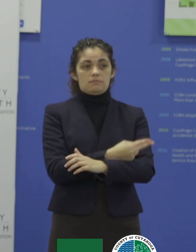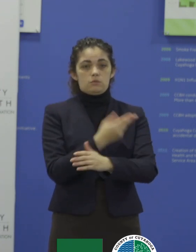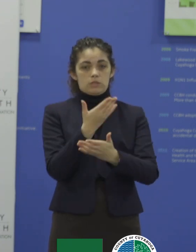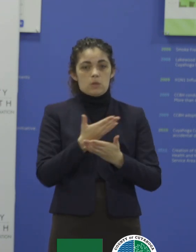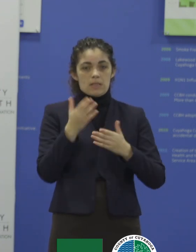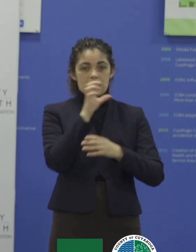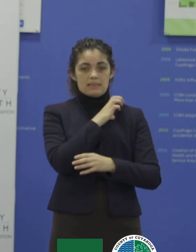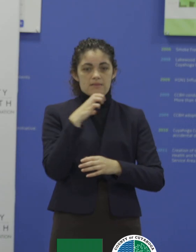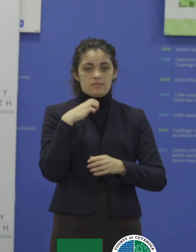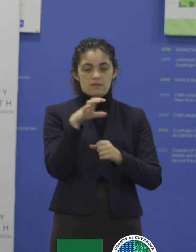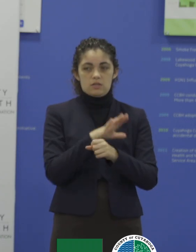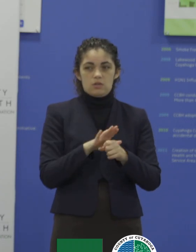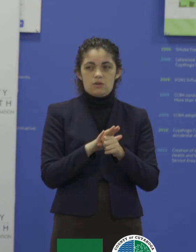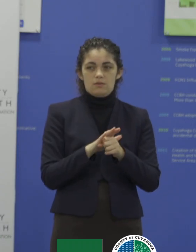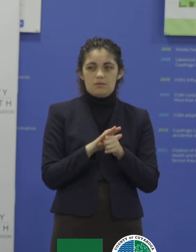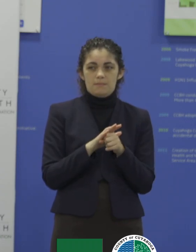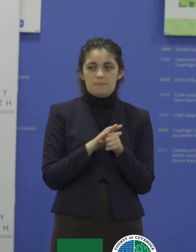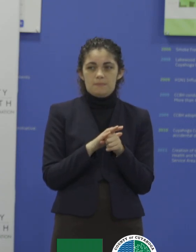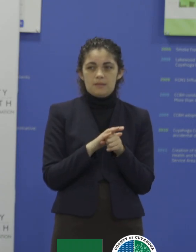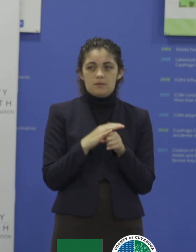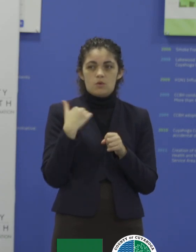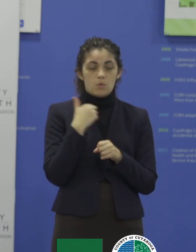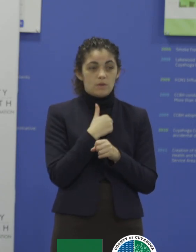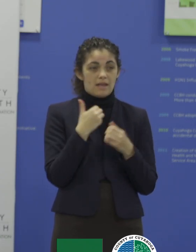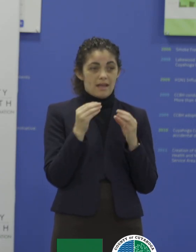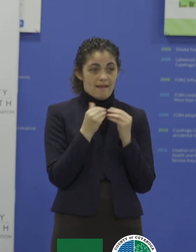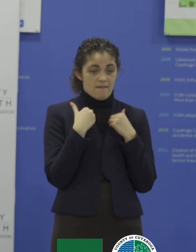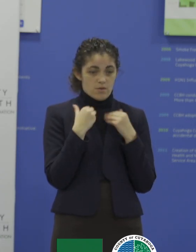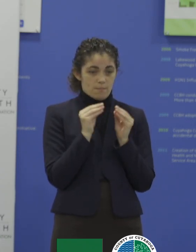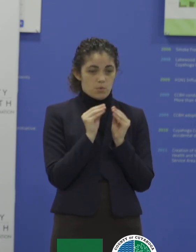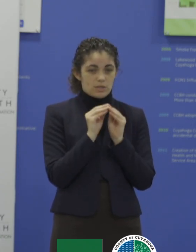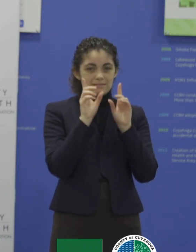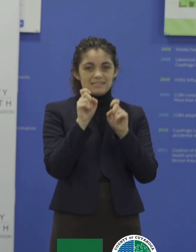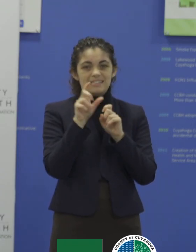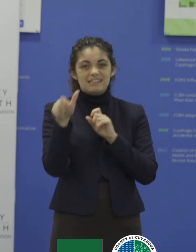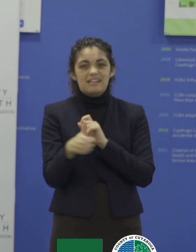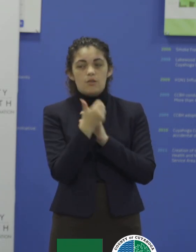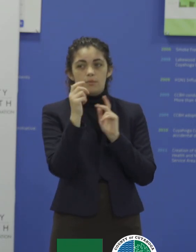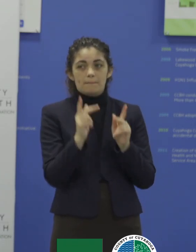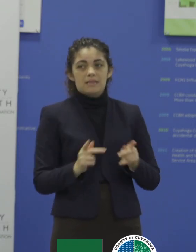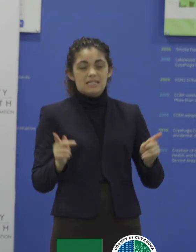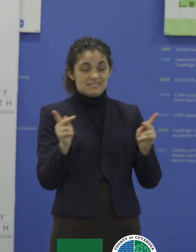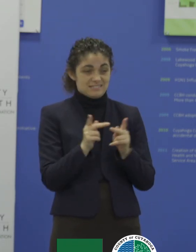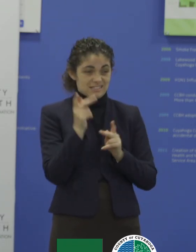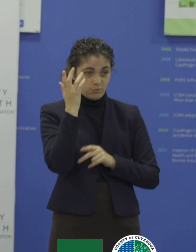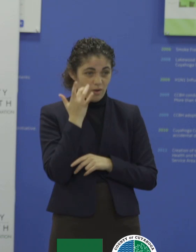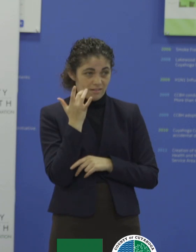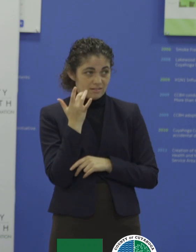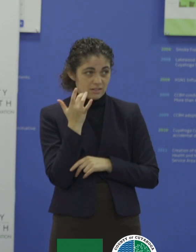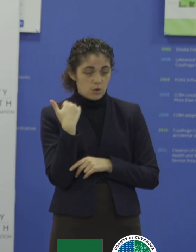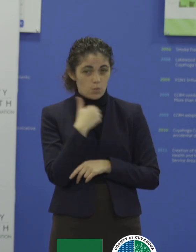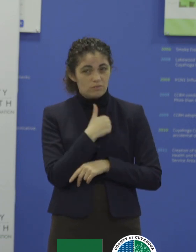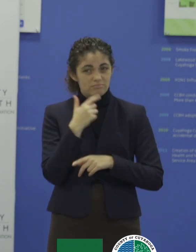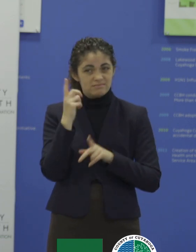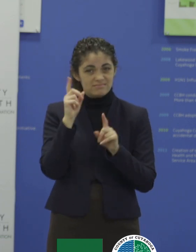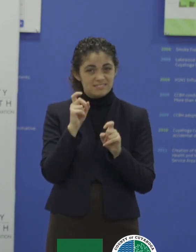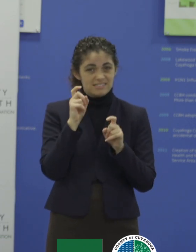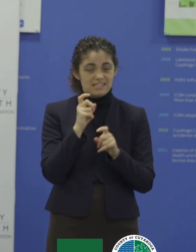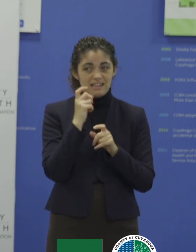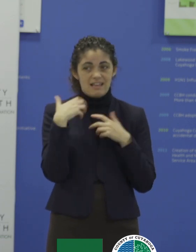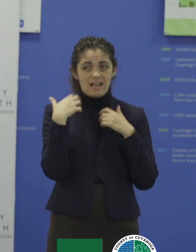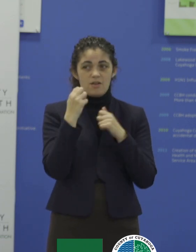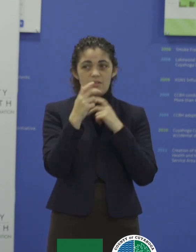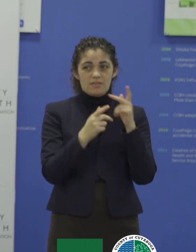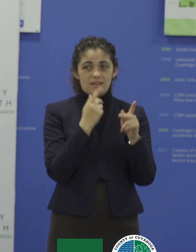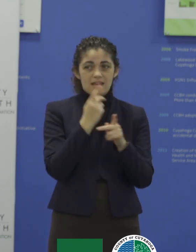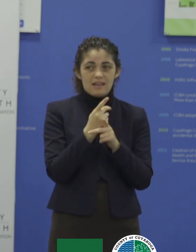Cleveland. So I think part of it is that we have more testing than other places. Therefore, we've been testing our healthcare workers